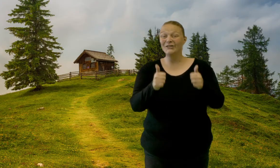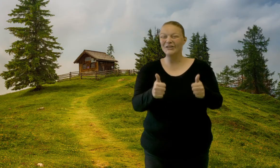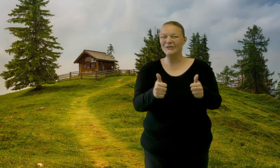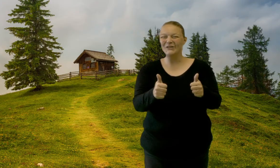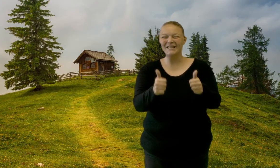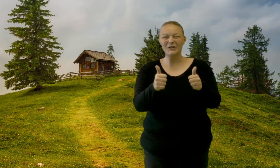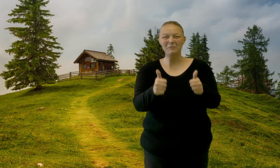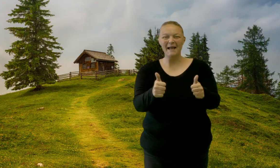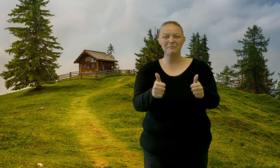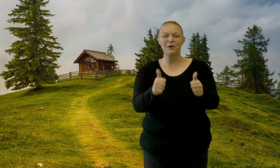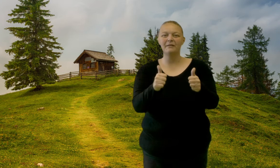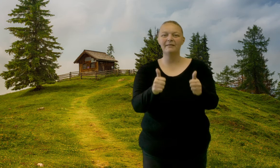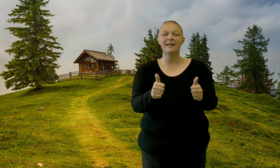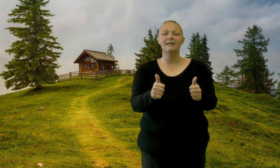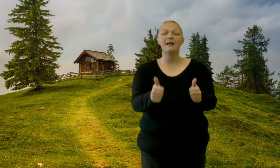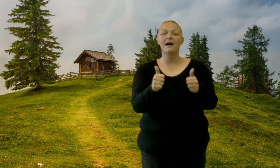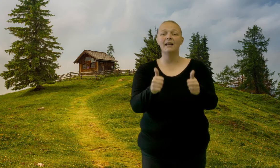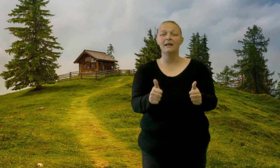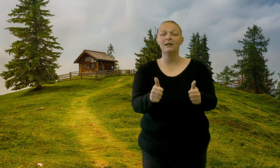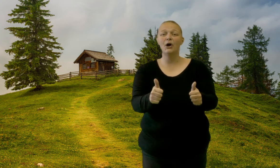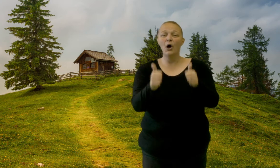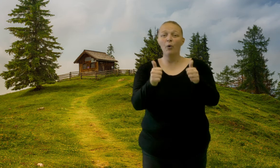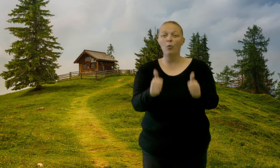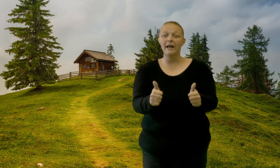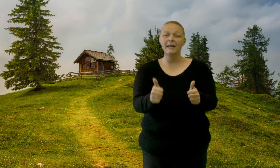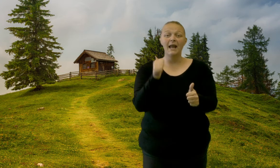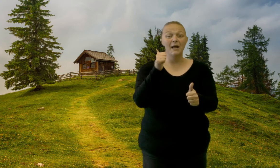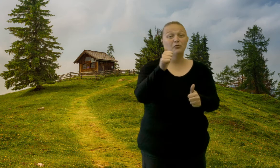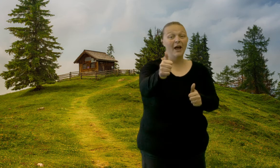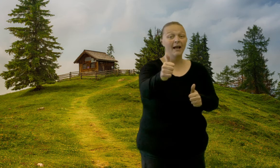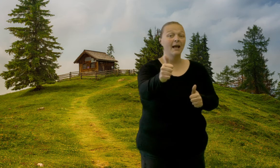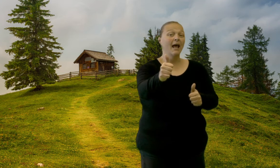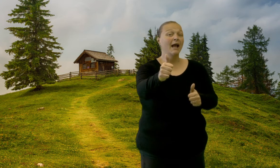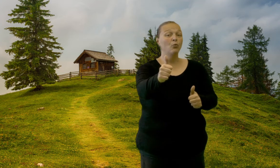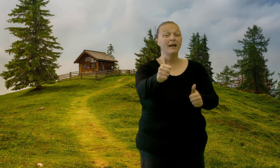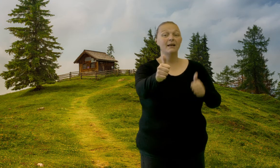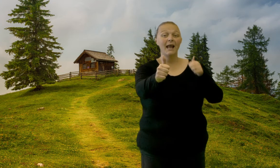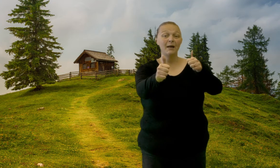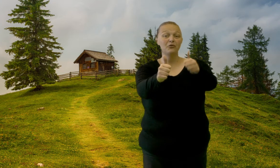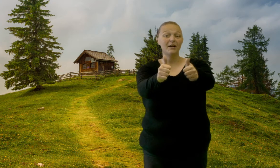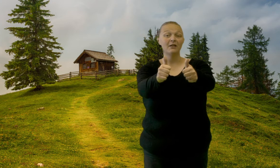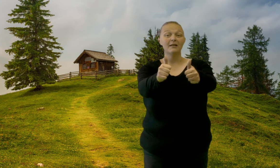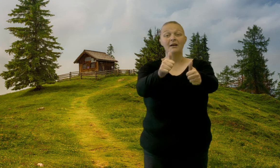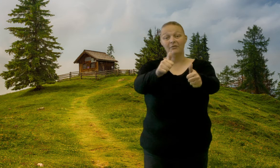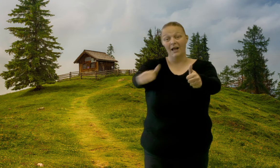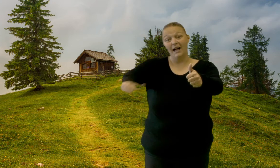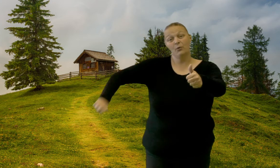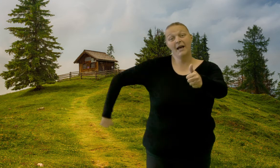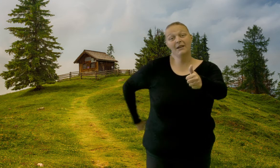Two little blackbirds sitting on a hill, one named Jack and one named Jill. Fly away,